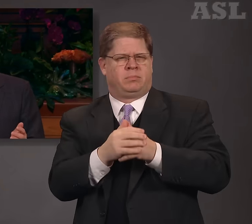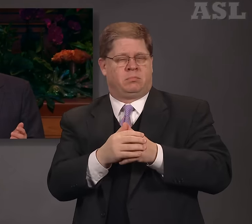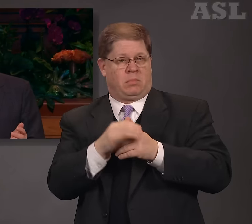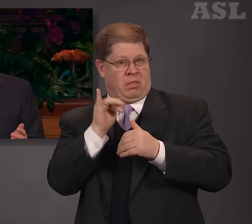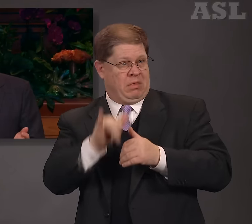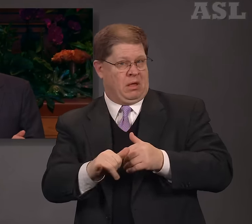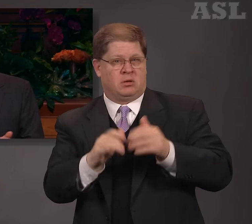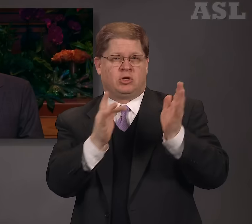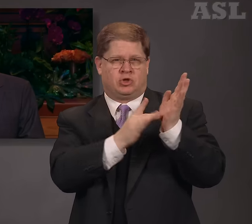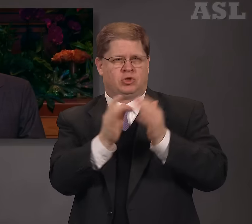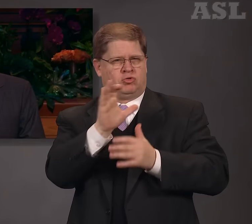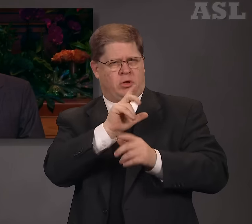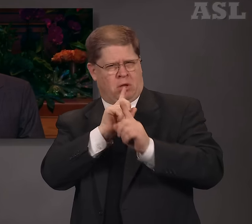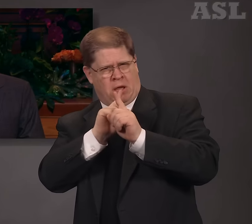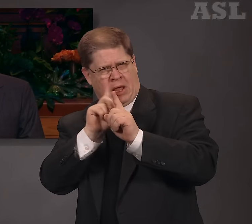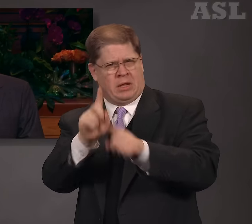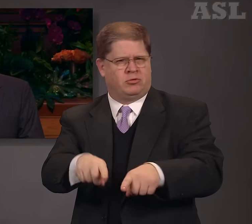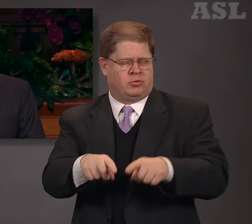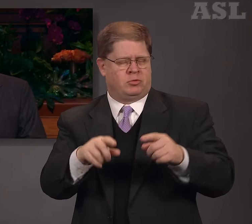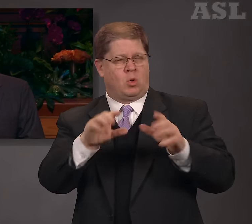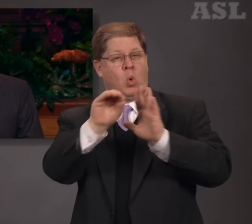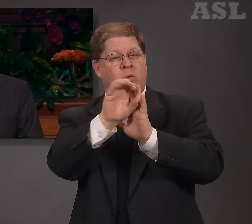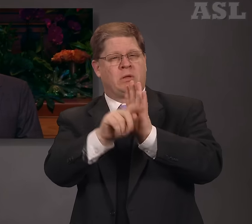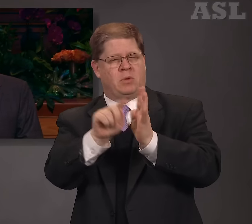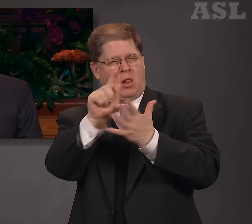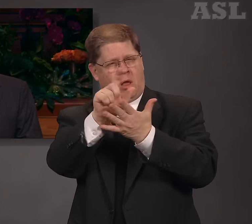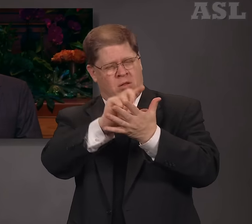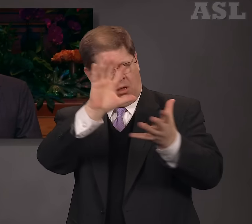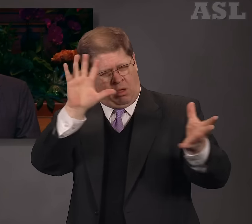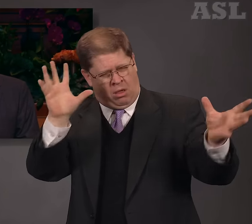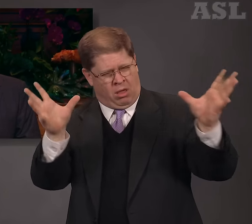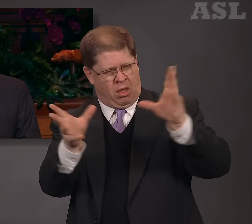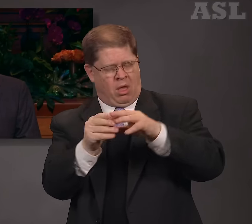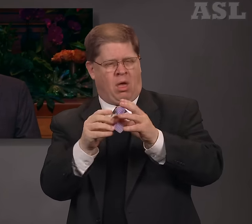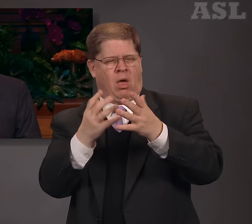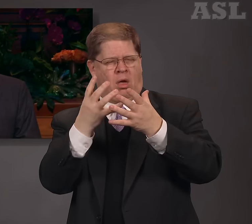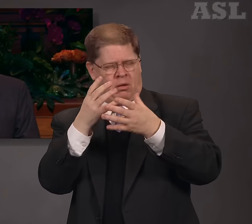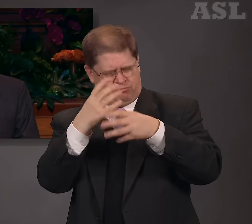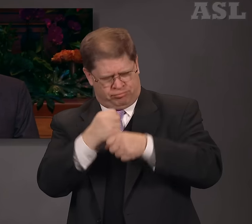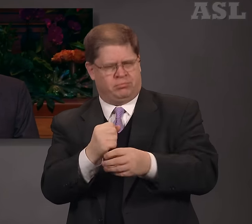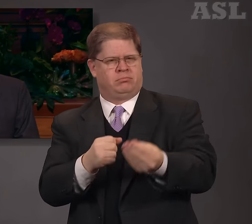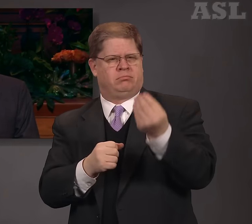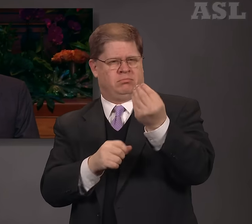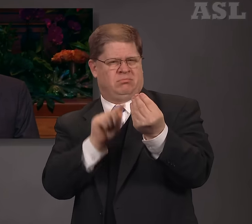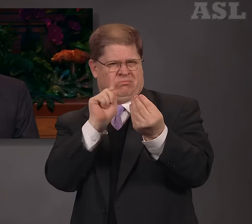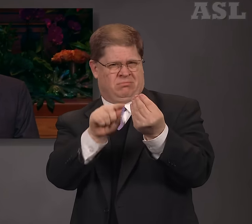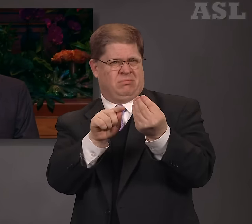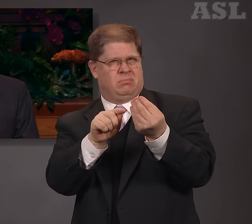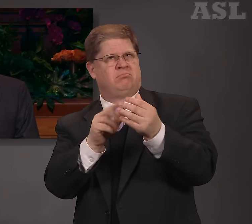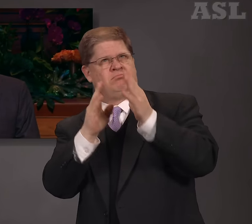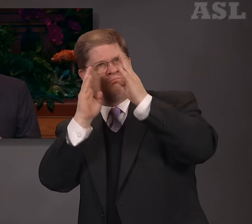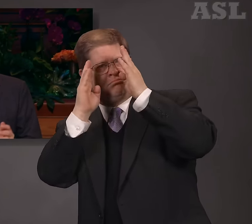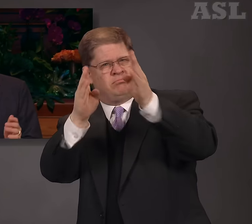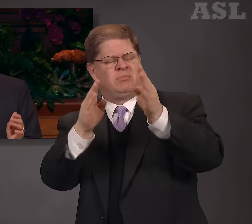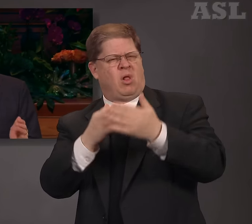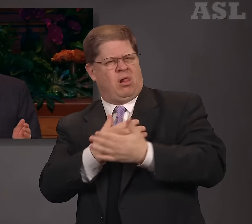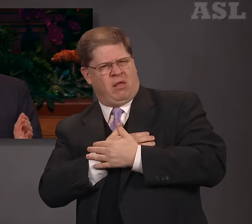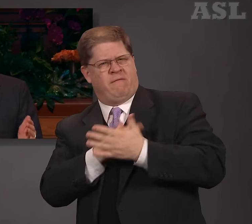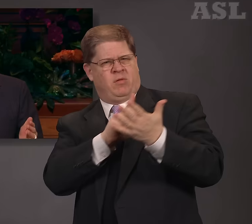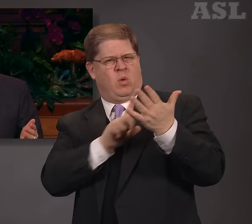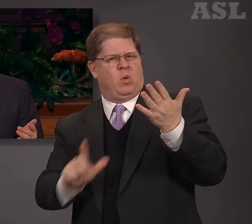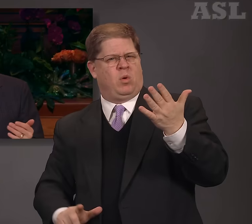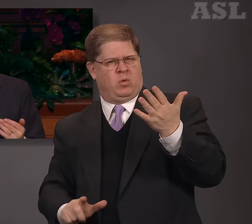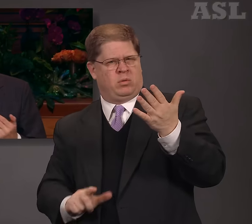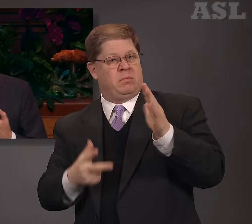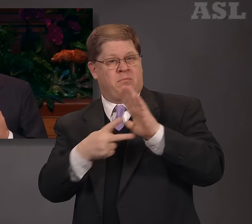answer, Jesus Christ condenses the essence of the law embodied in the sacred teachings of the Old Testament. To love